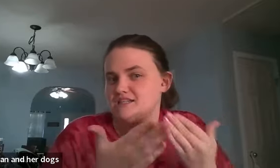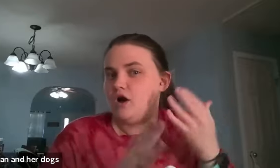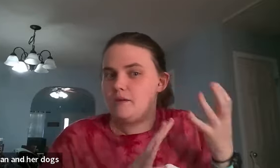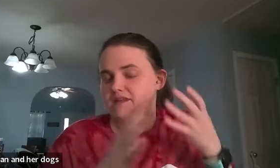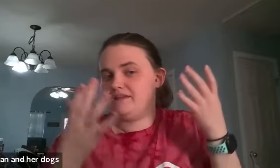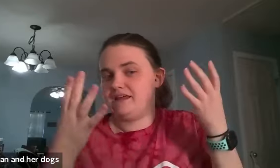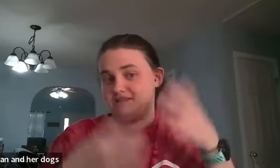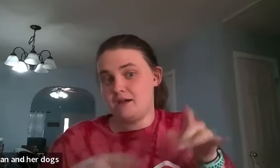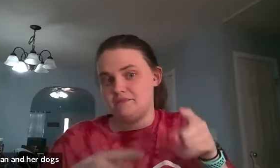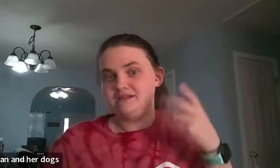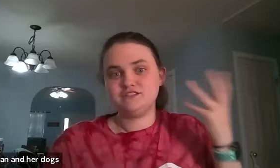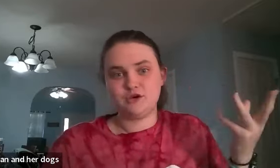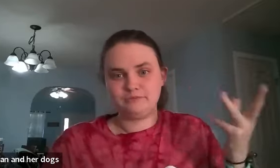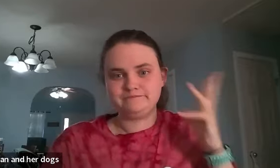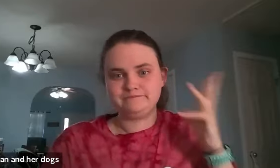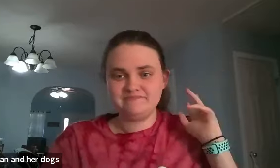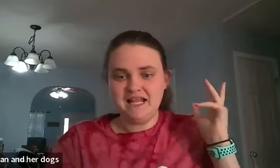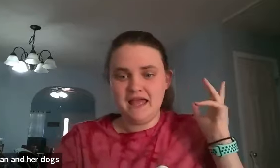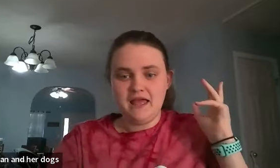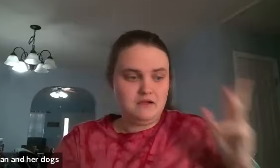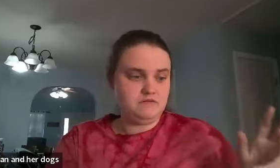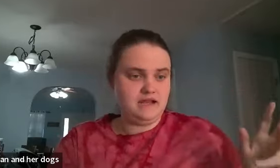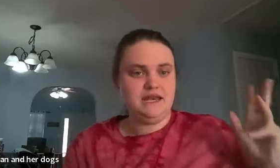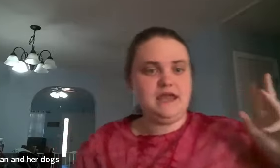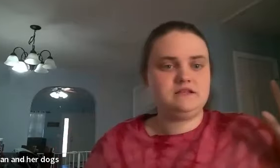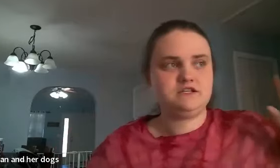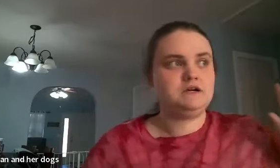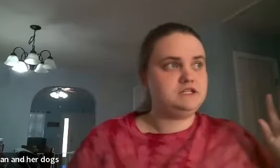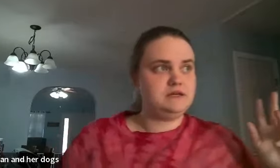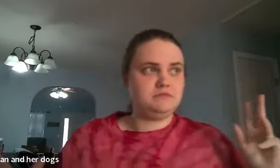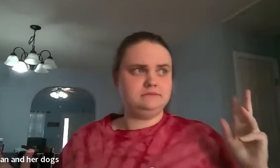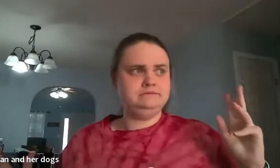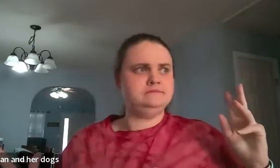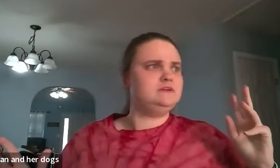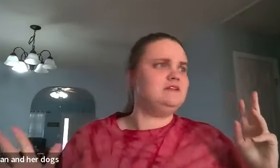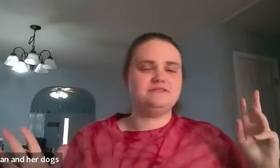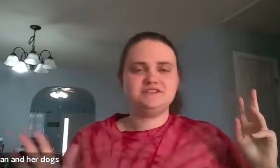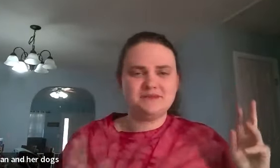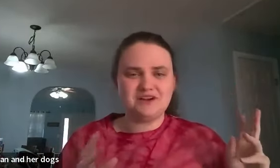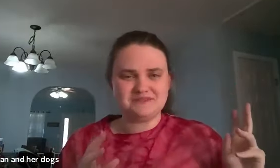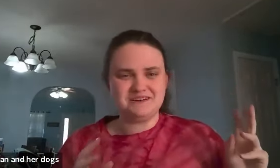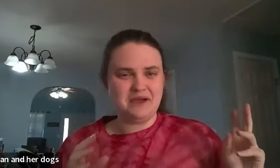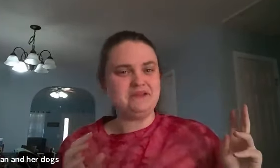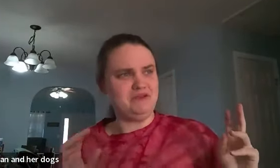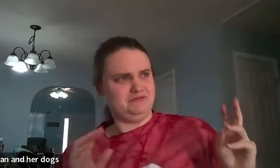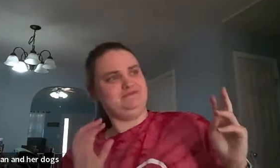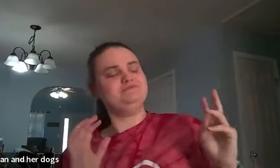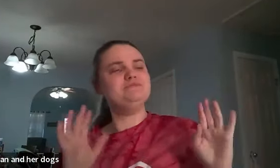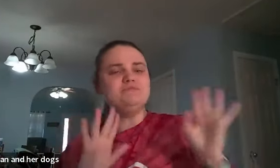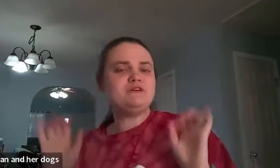common, like as happening. So. All right, now let's go on to number 11. Sorry, my dog was staring at me. It was making weird